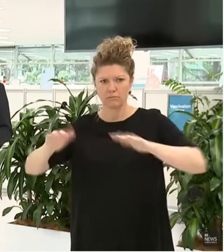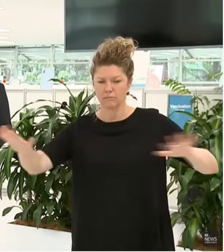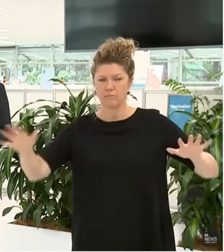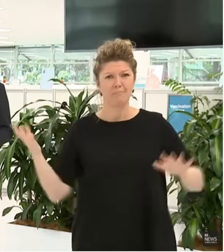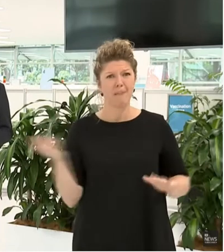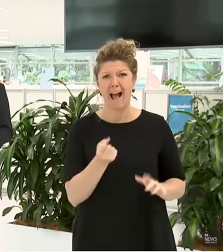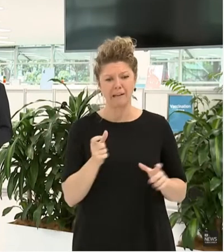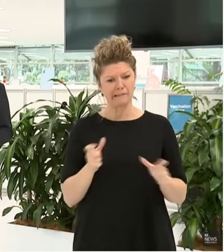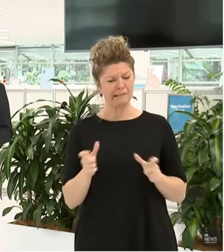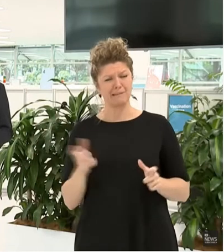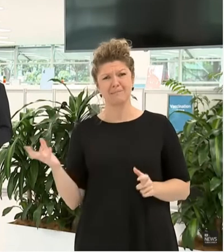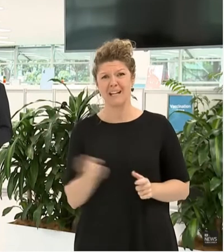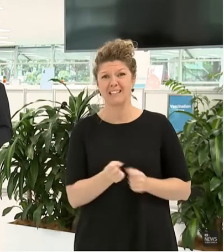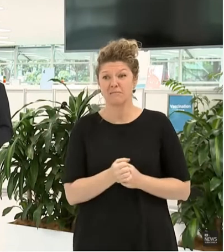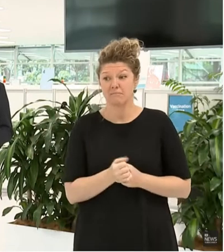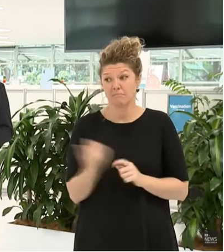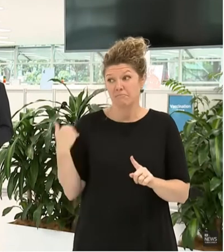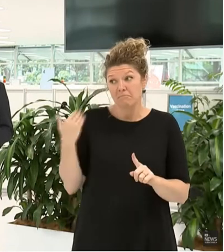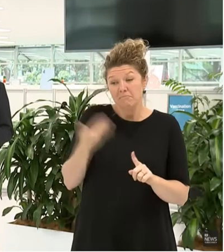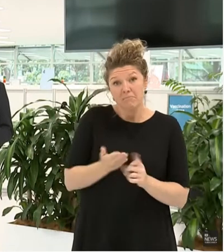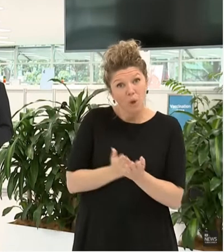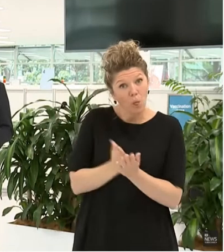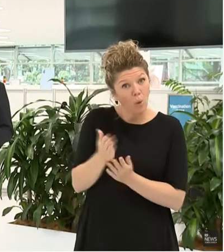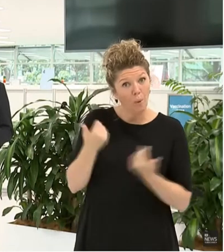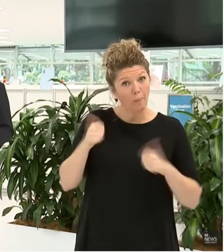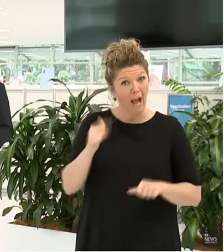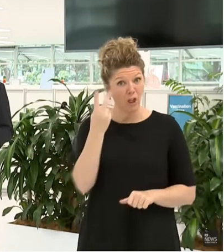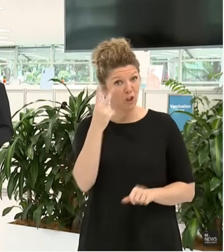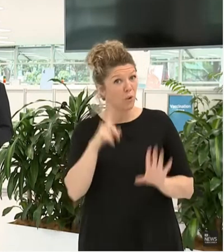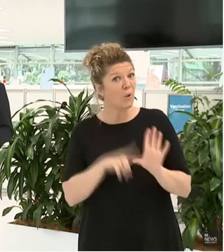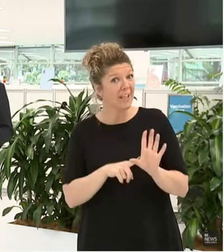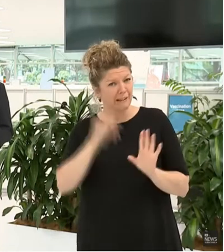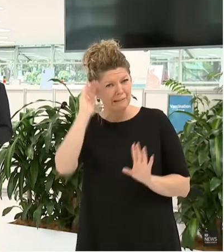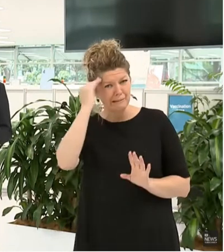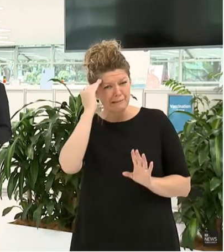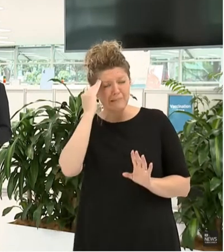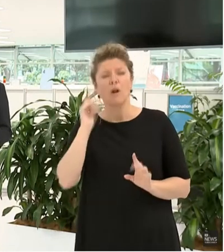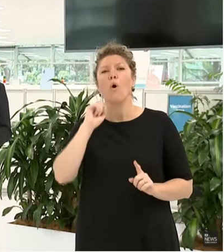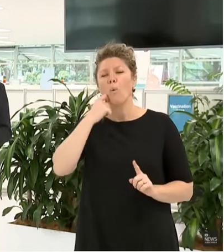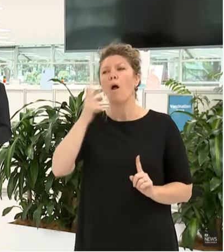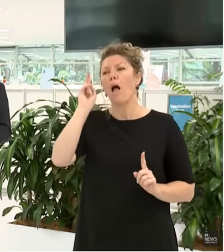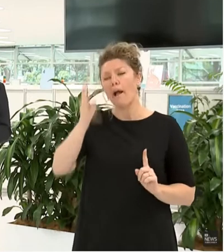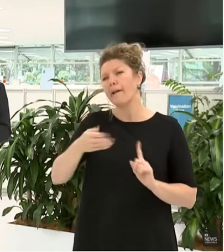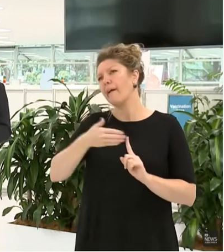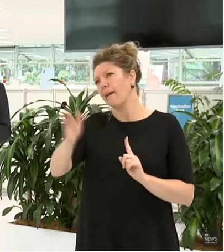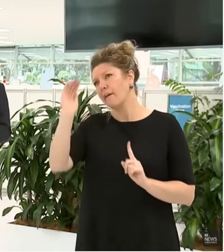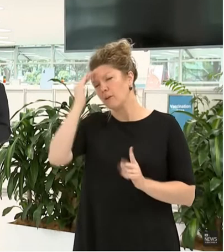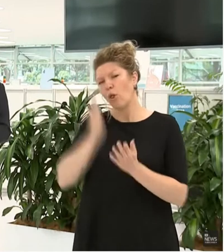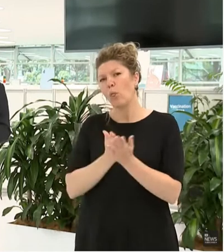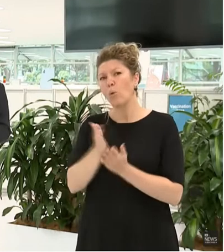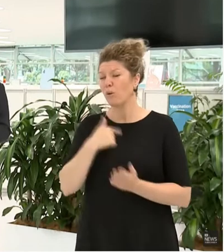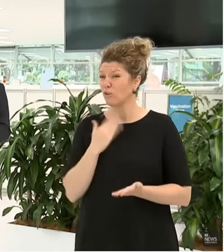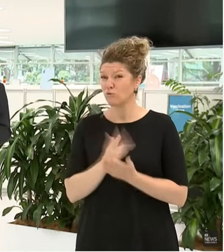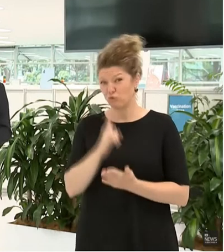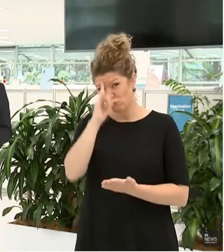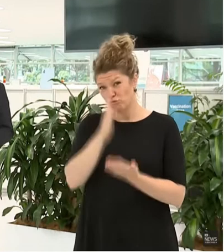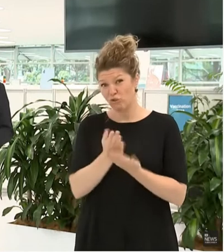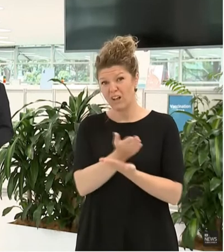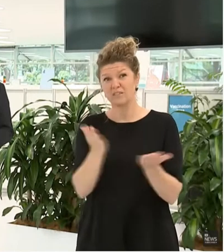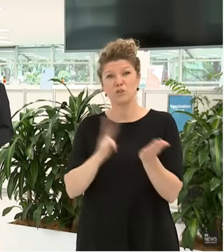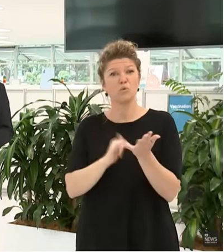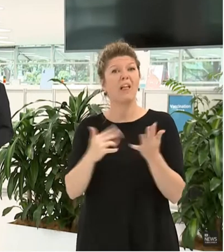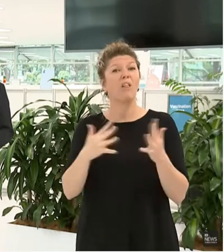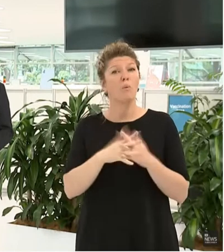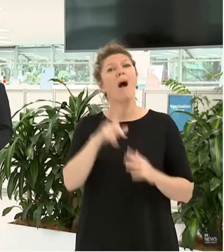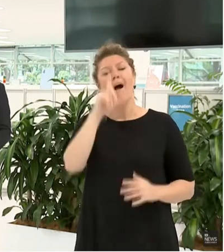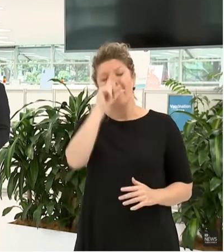strong. We've got through, as a state, the last 2 years together, and we will get through this difficult time. I have complete confidence in our people